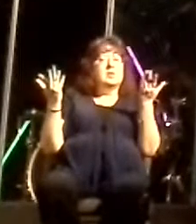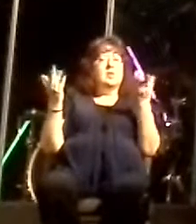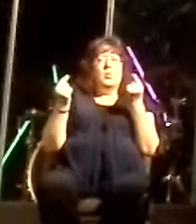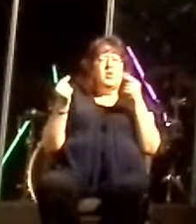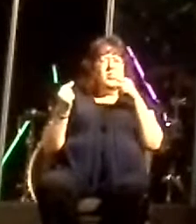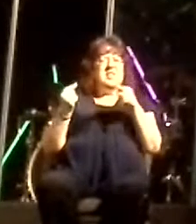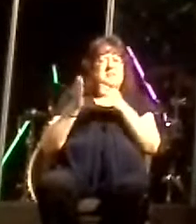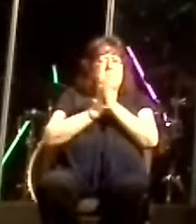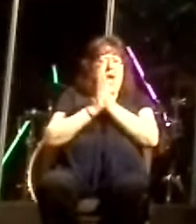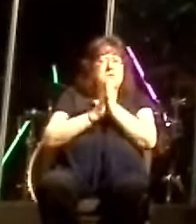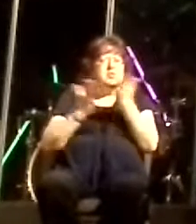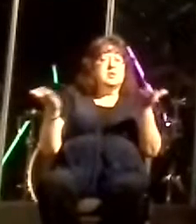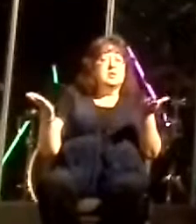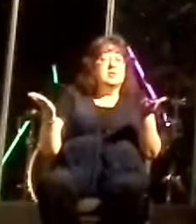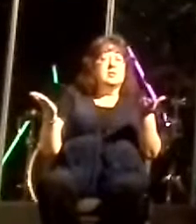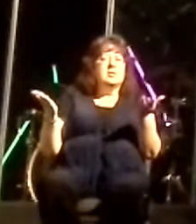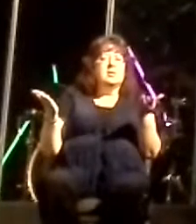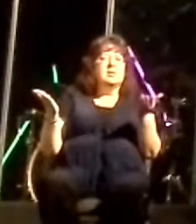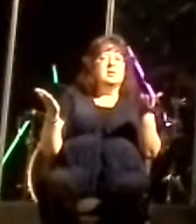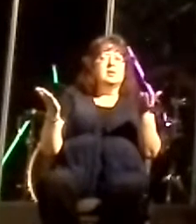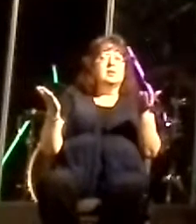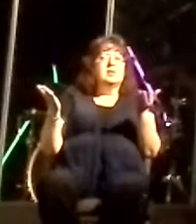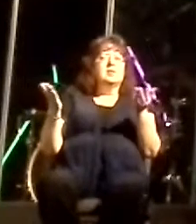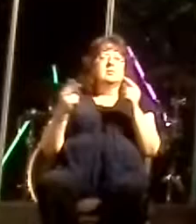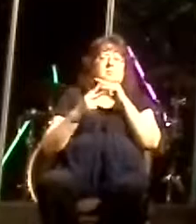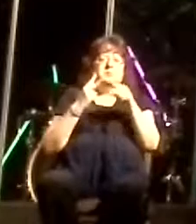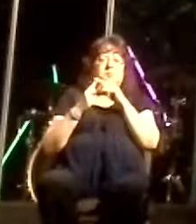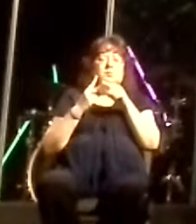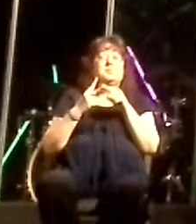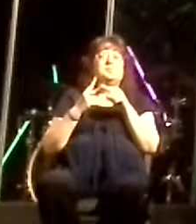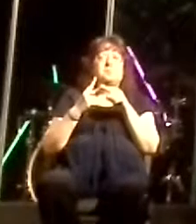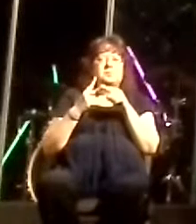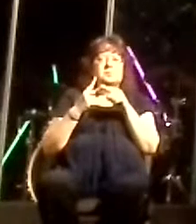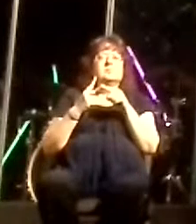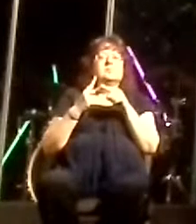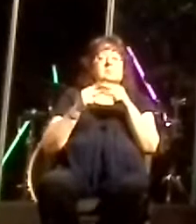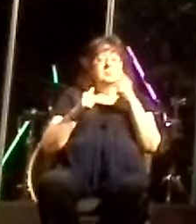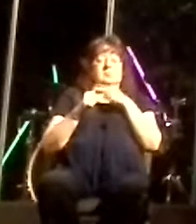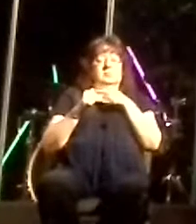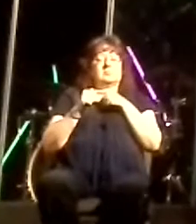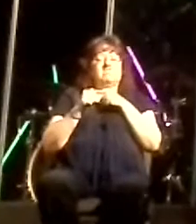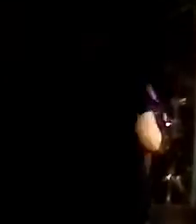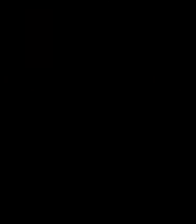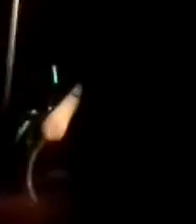what do we do with this kind of passion? There's two things.